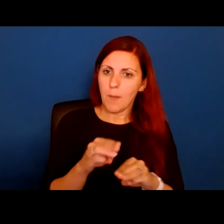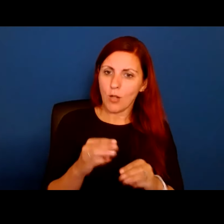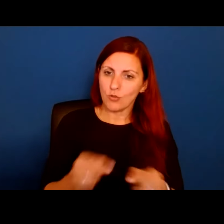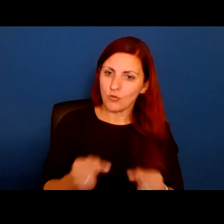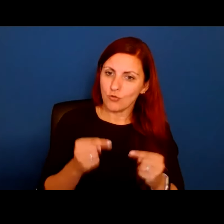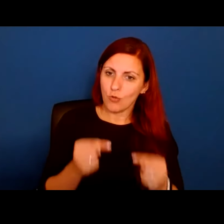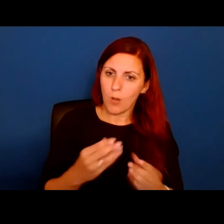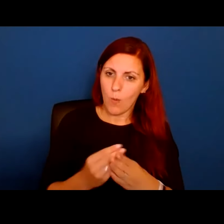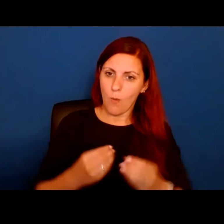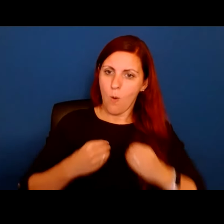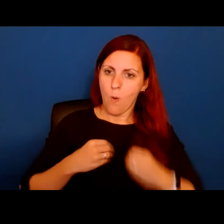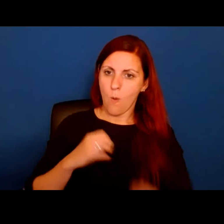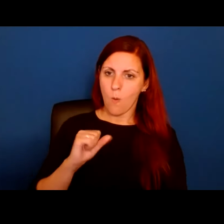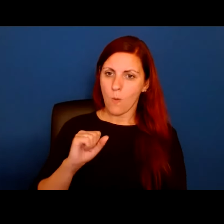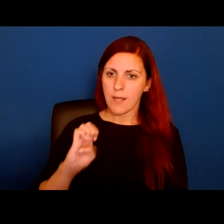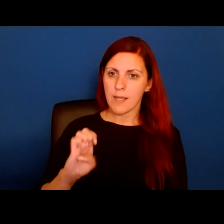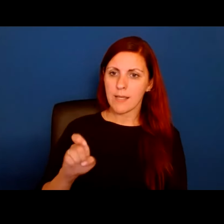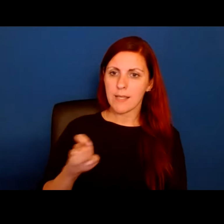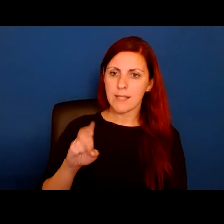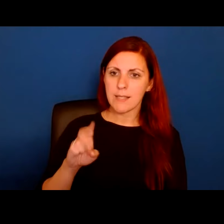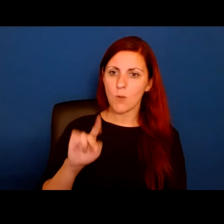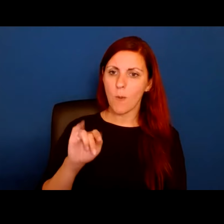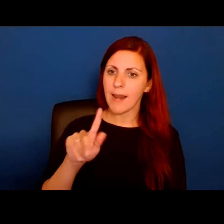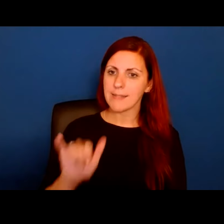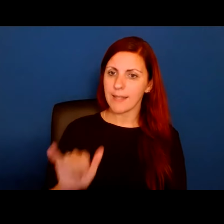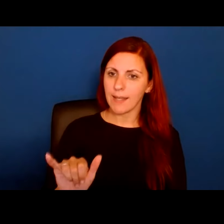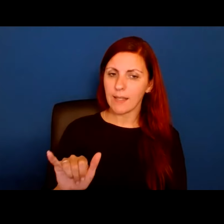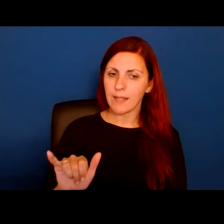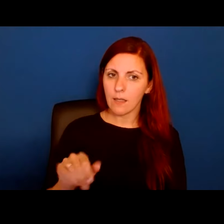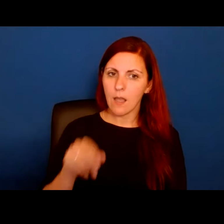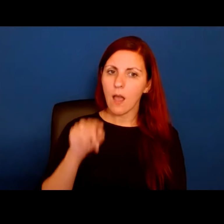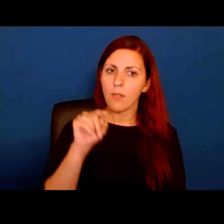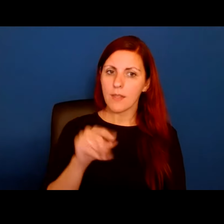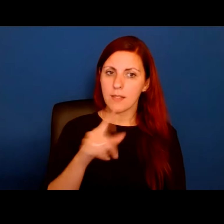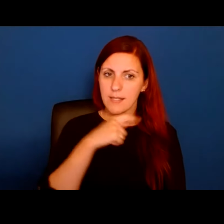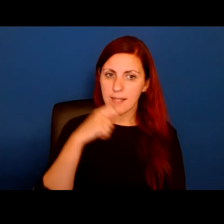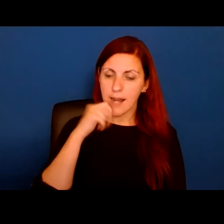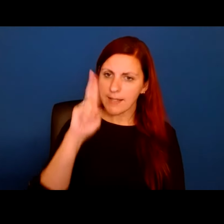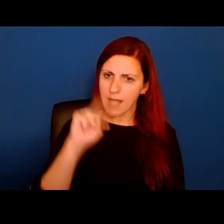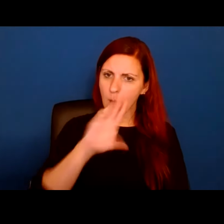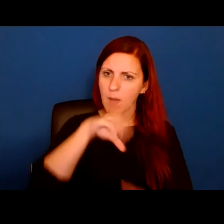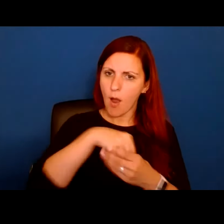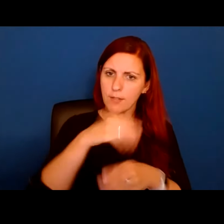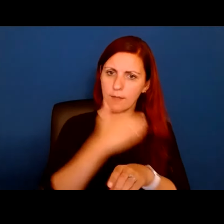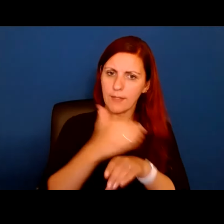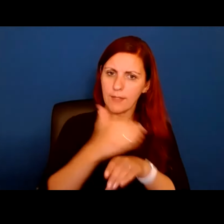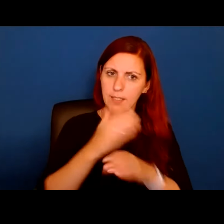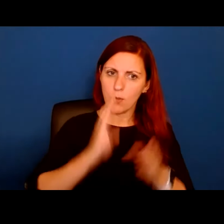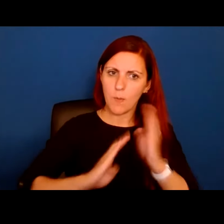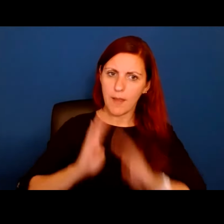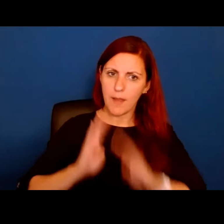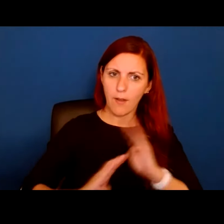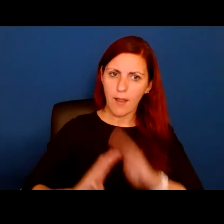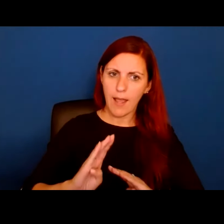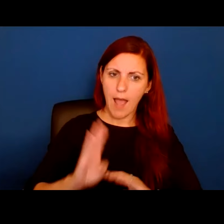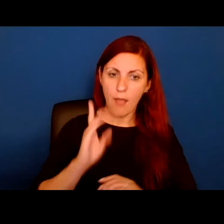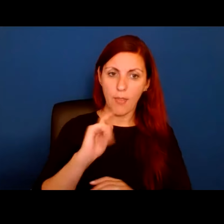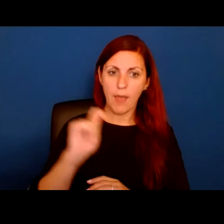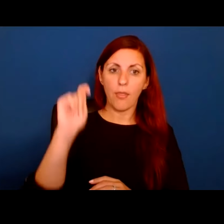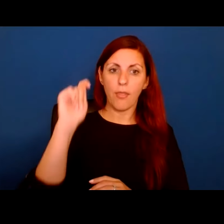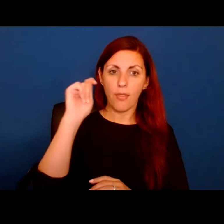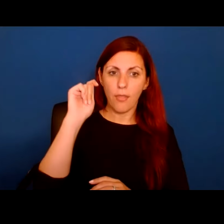This report suggests that sexual harassment can occur as part of a continuum of behavior and hypothesis hypothesis